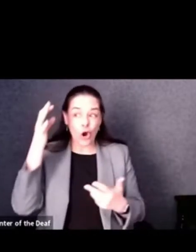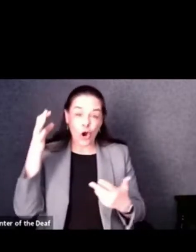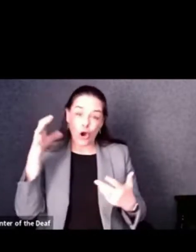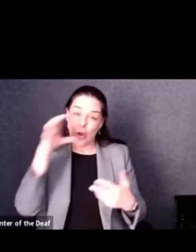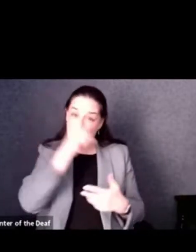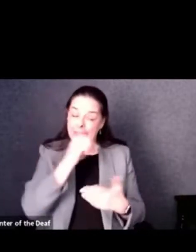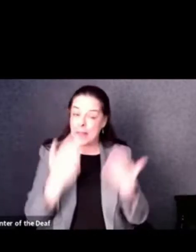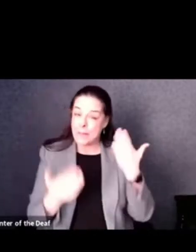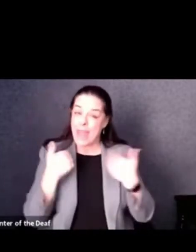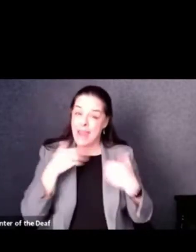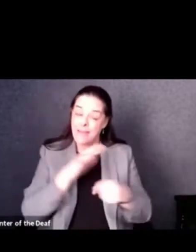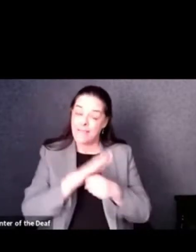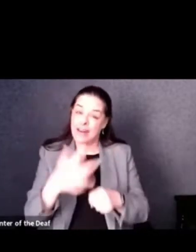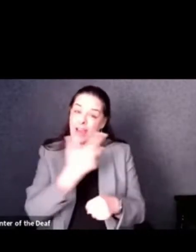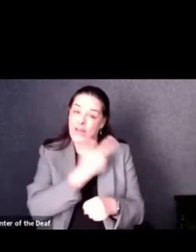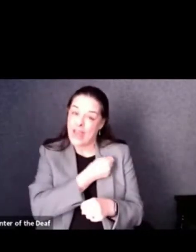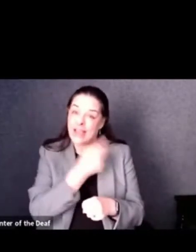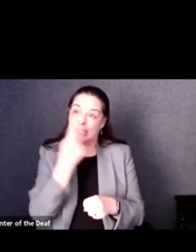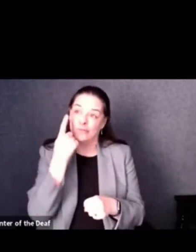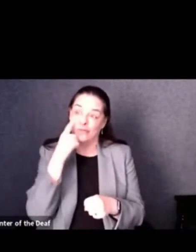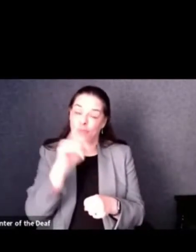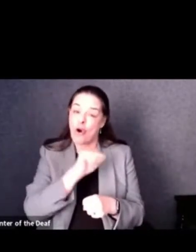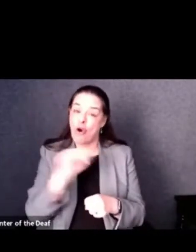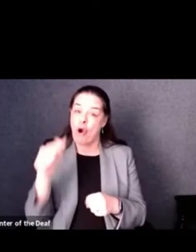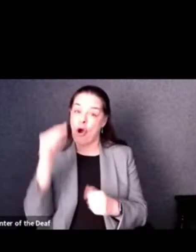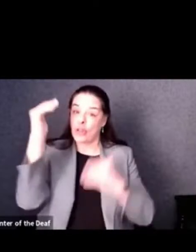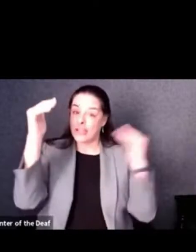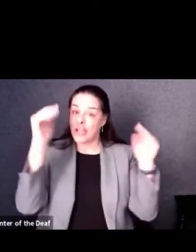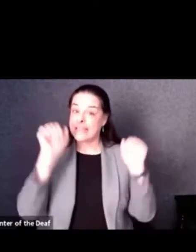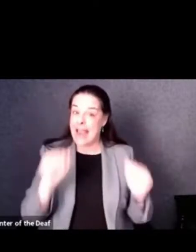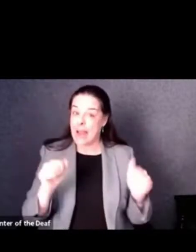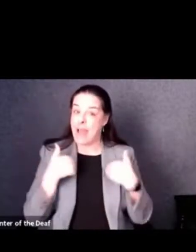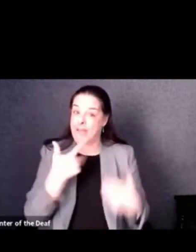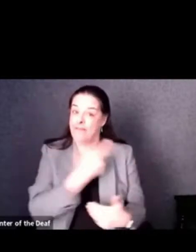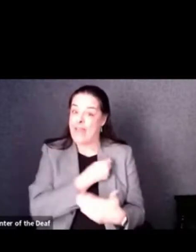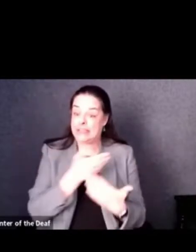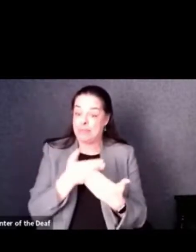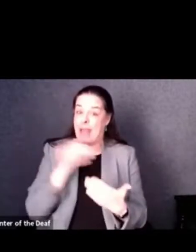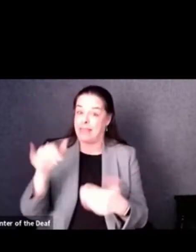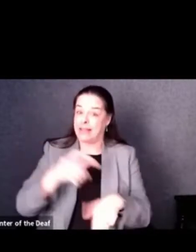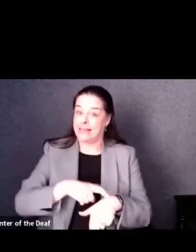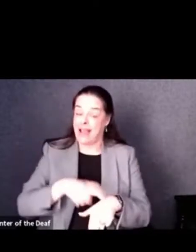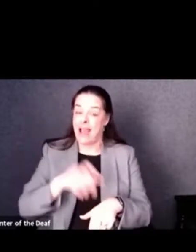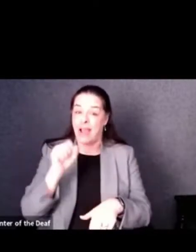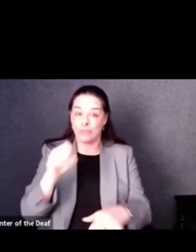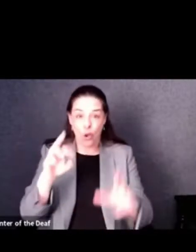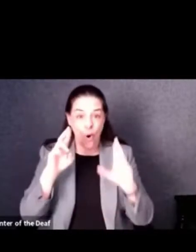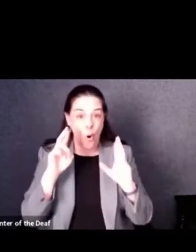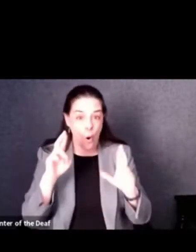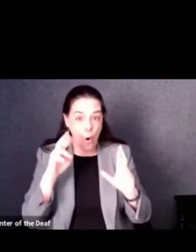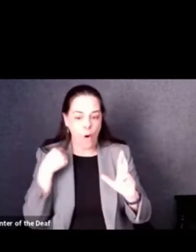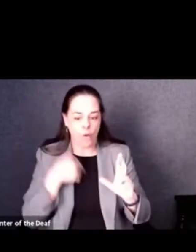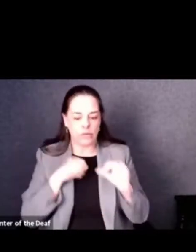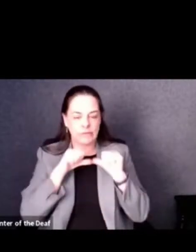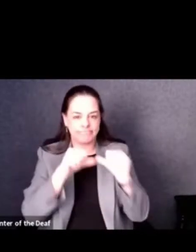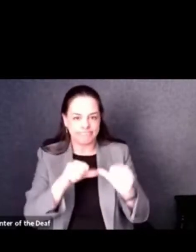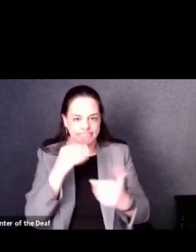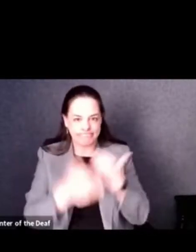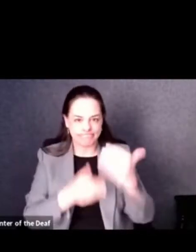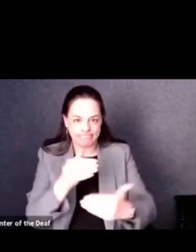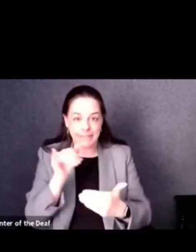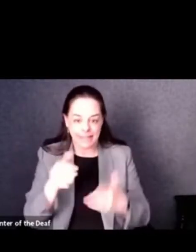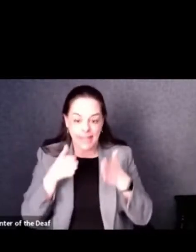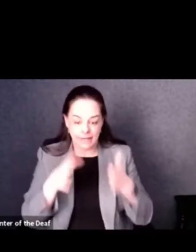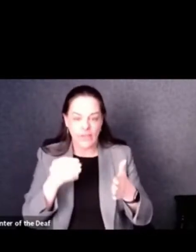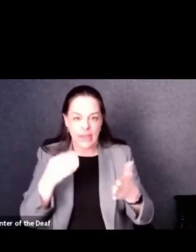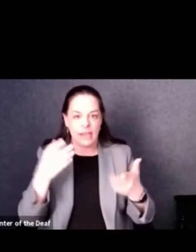we might have enough vaccine to have all adults be able to be vaccinated by that point. So we hope that we continue to move in that direction and that we can meet